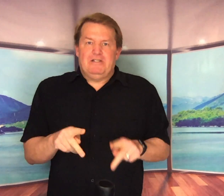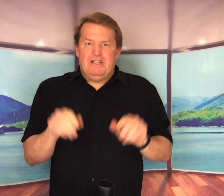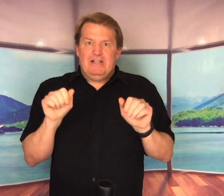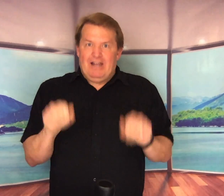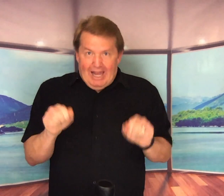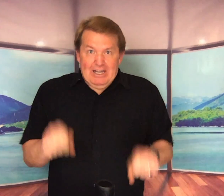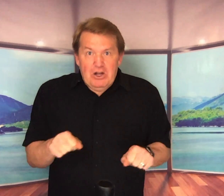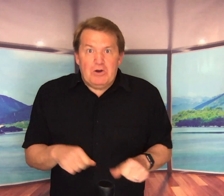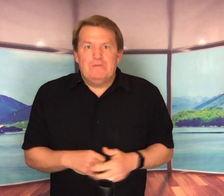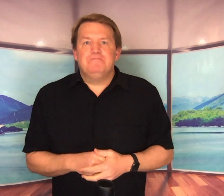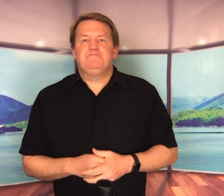person can do.